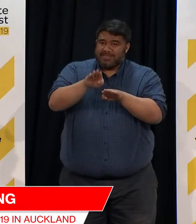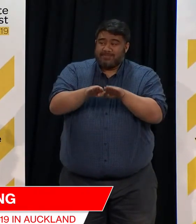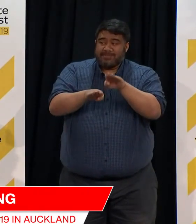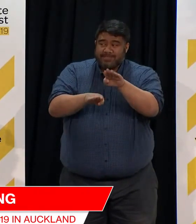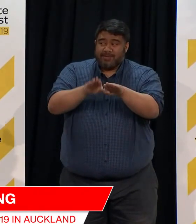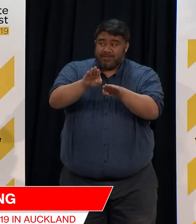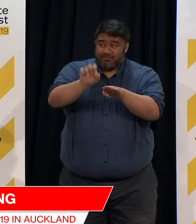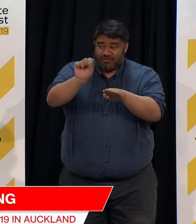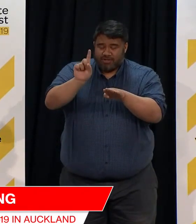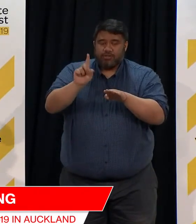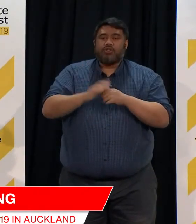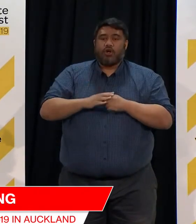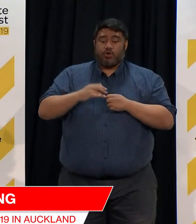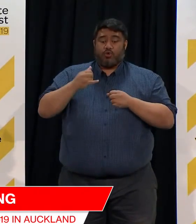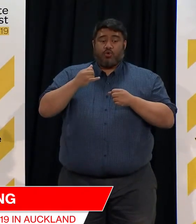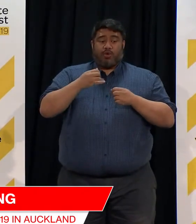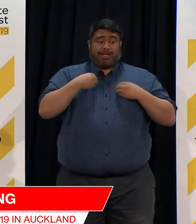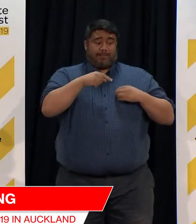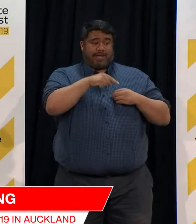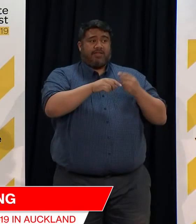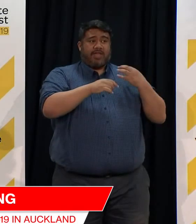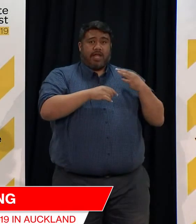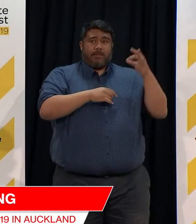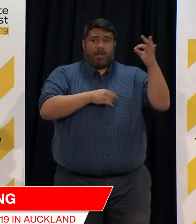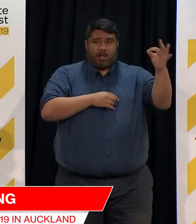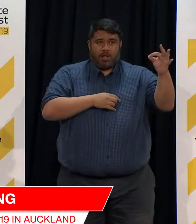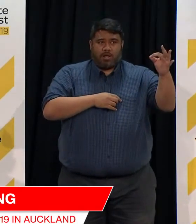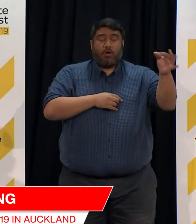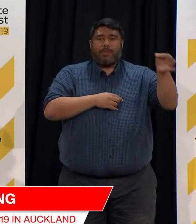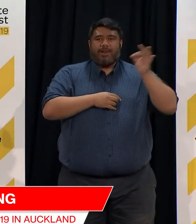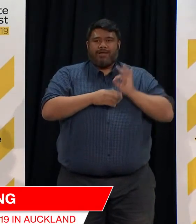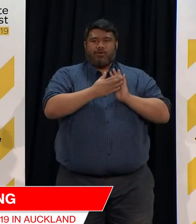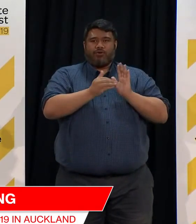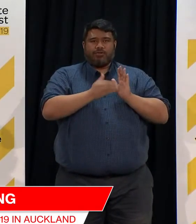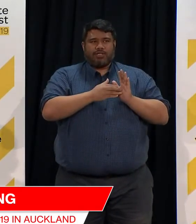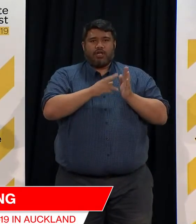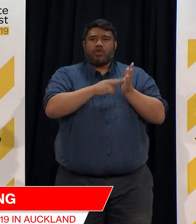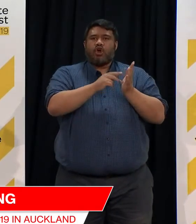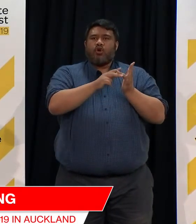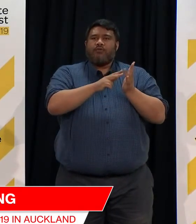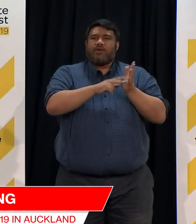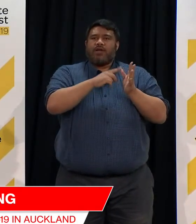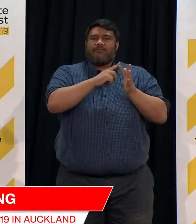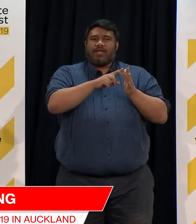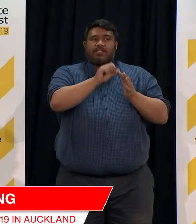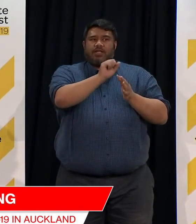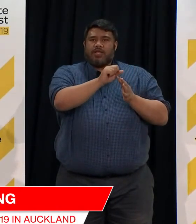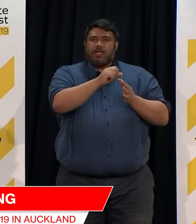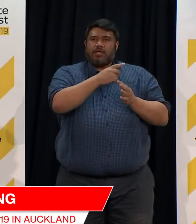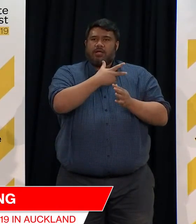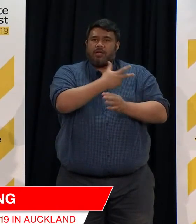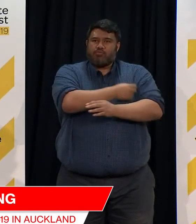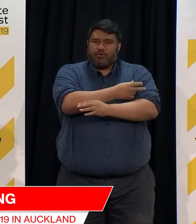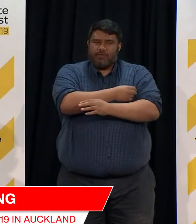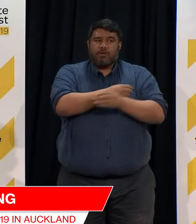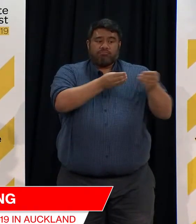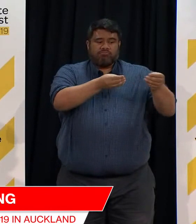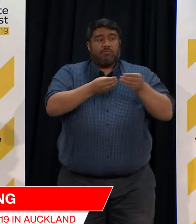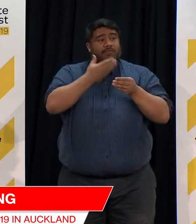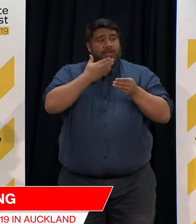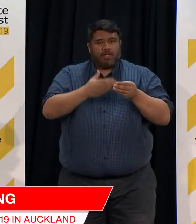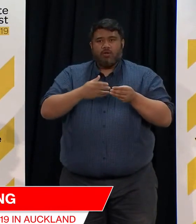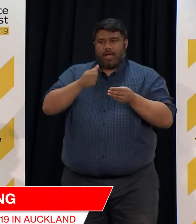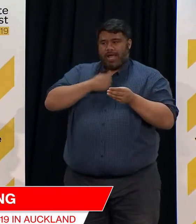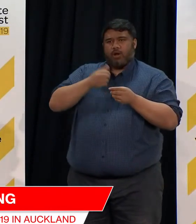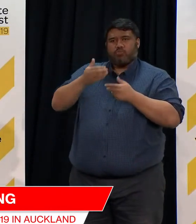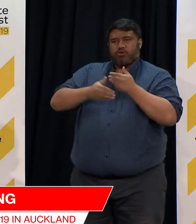the pharmaceutical company apply to have their vaccine approved for use in New Zealand. That goes through the MedSafe approval process.